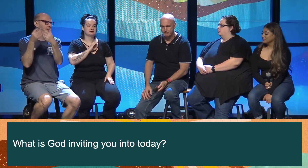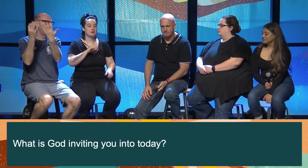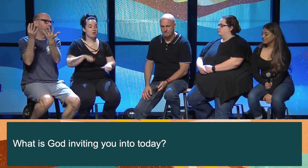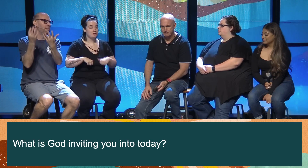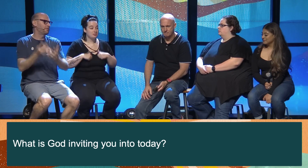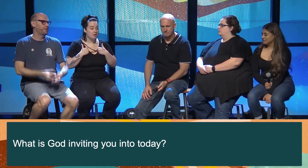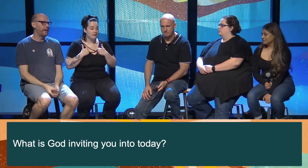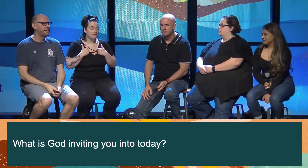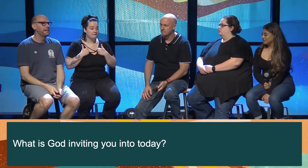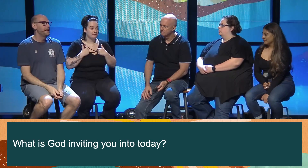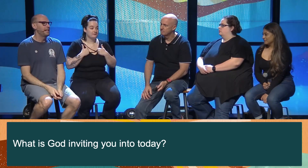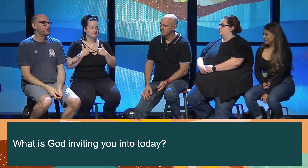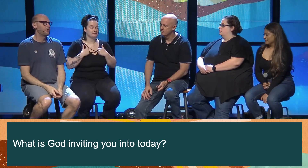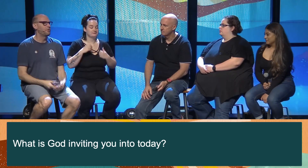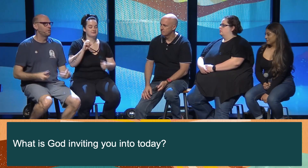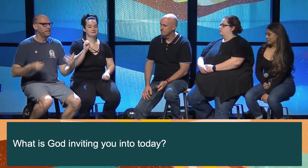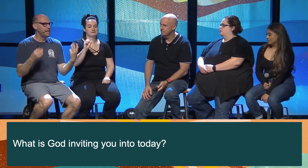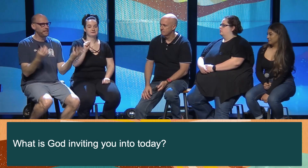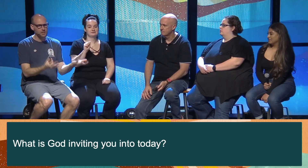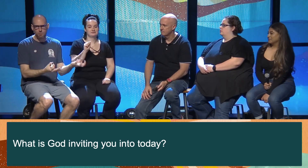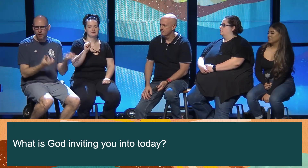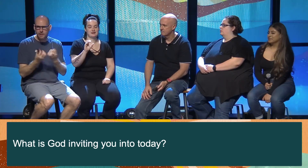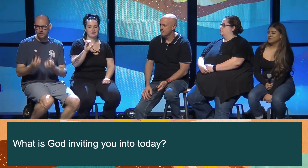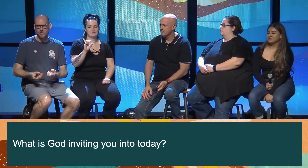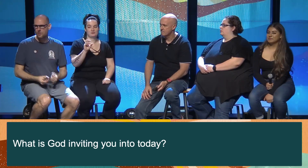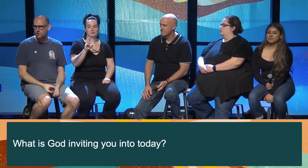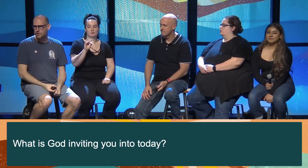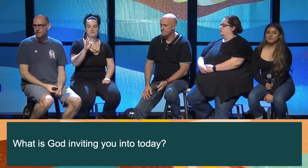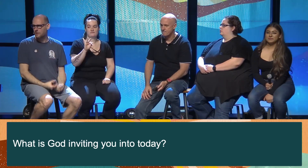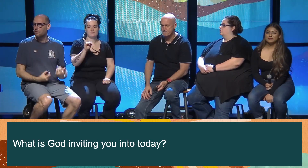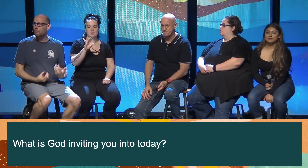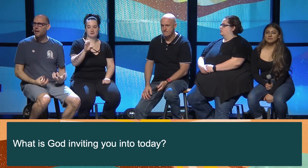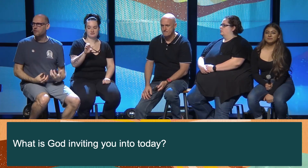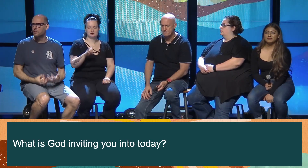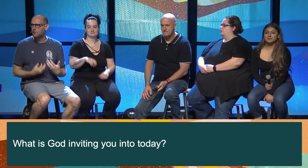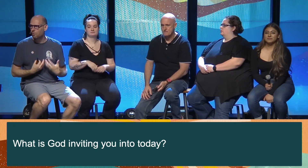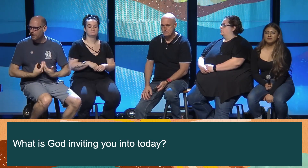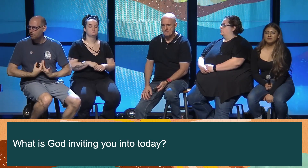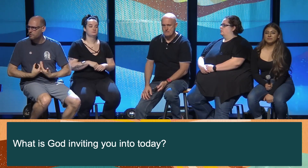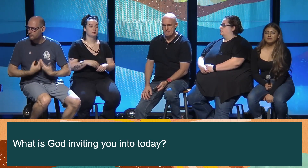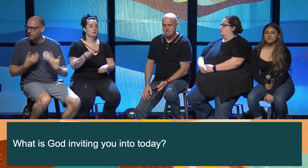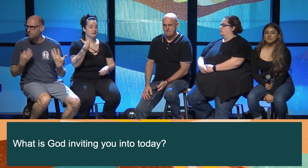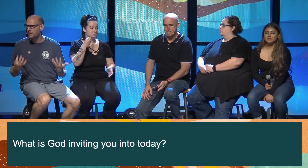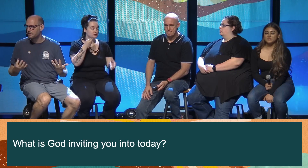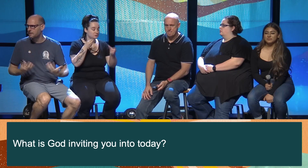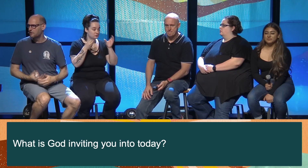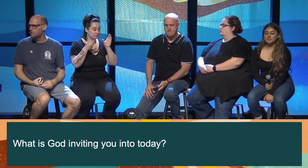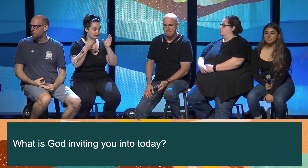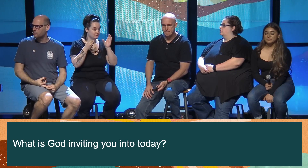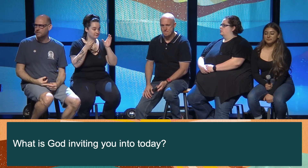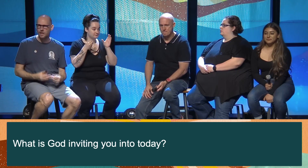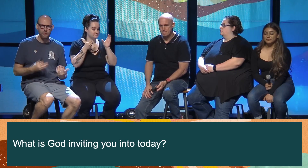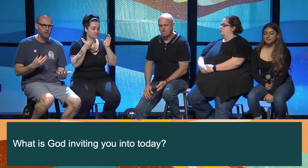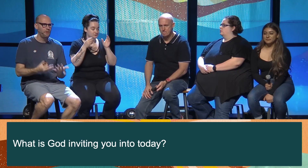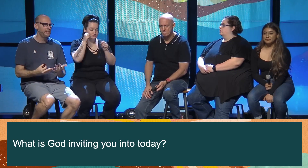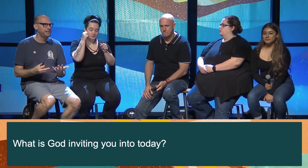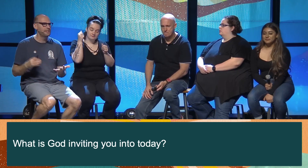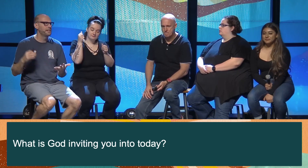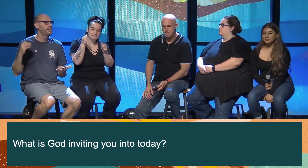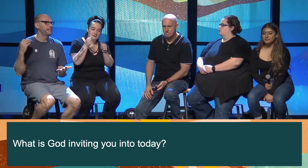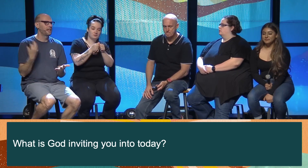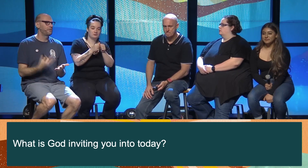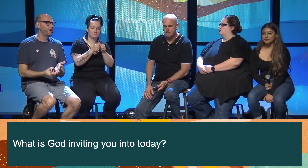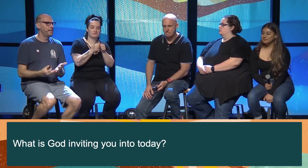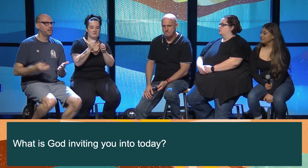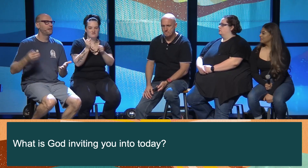Jesus is our model for that. And so we take this bread and this juice, and it's a reminder that the way in which we bring peace into this world is not through